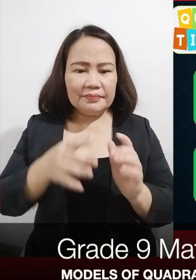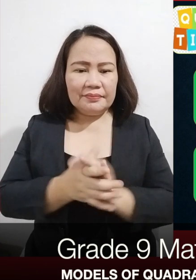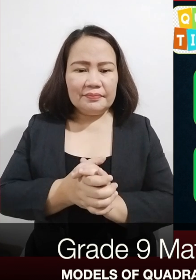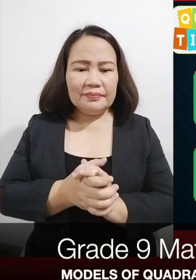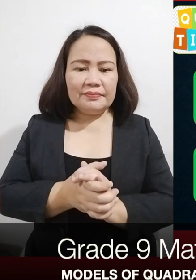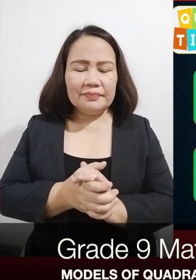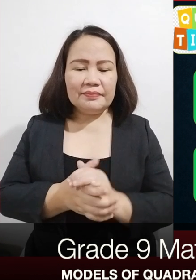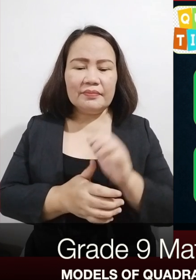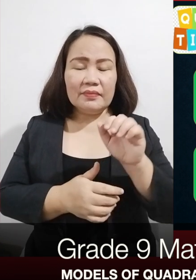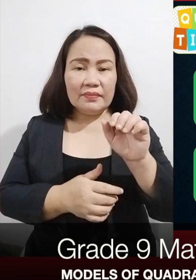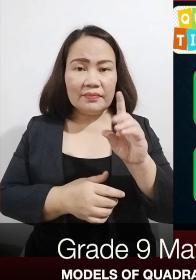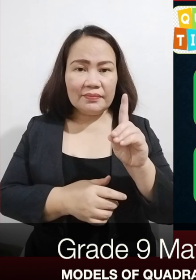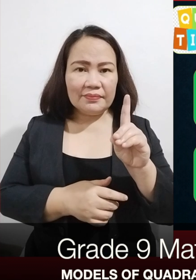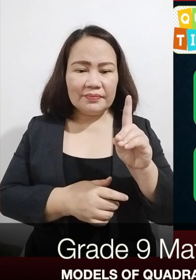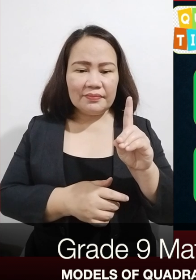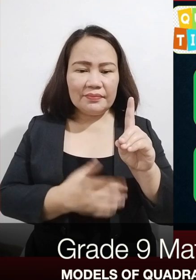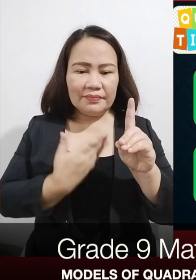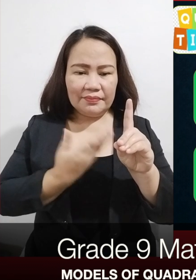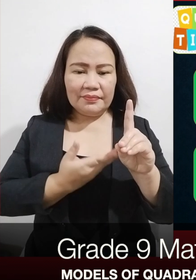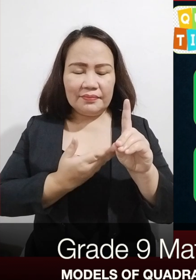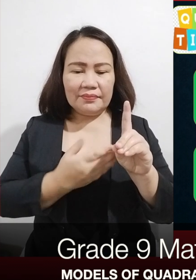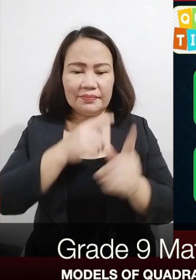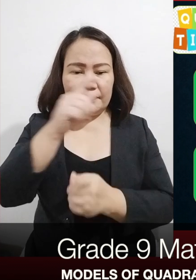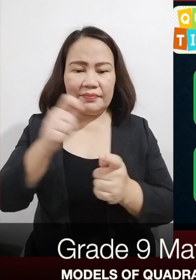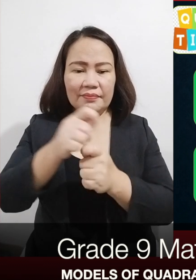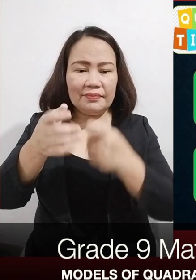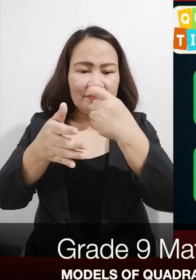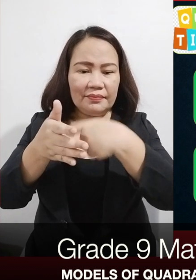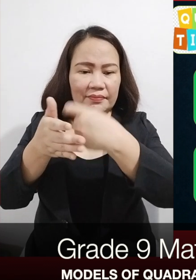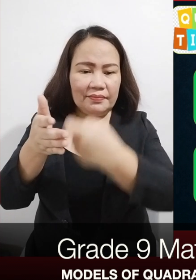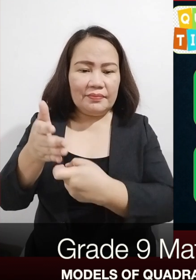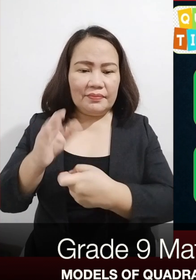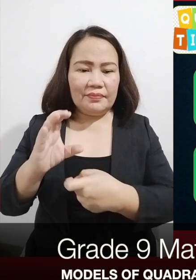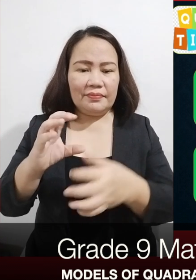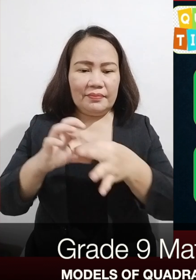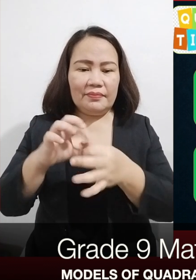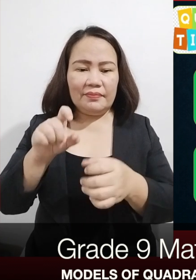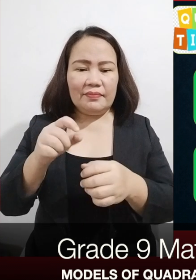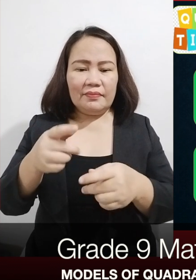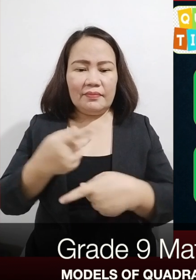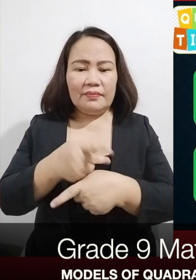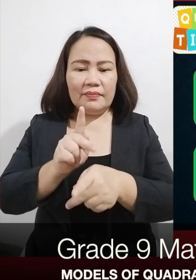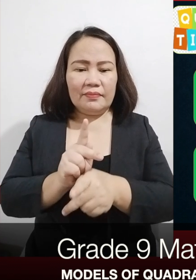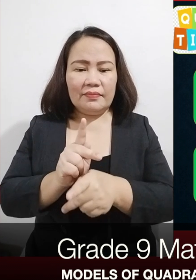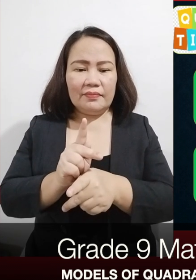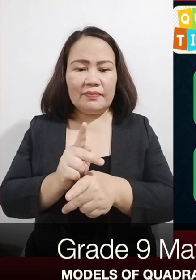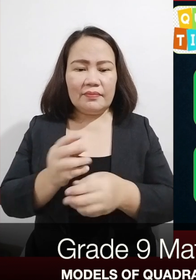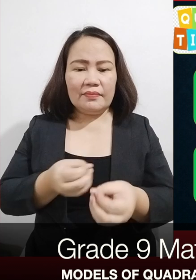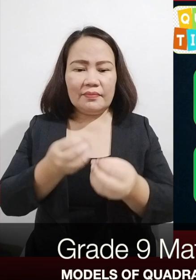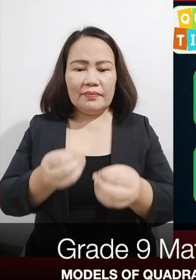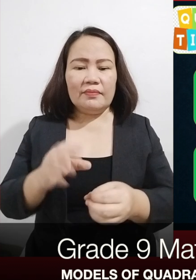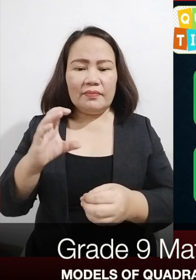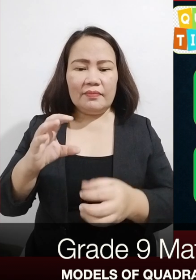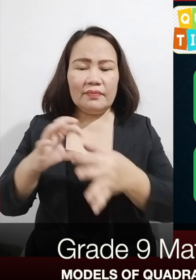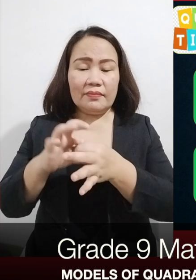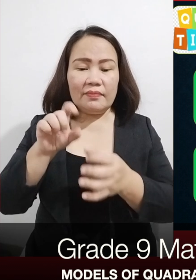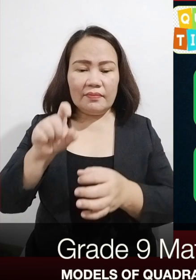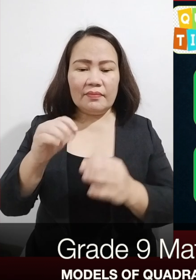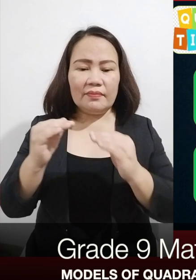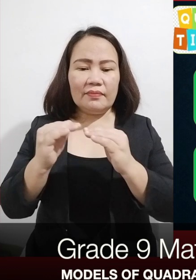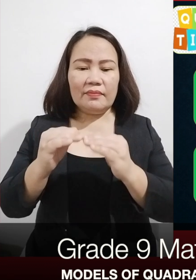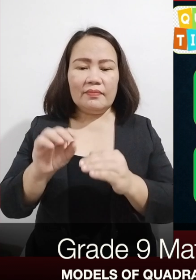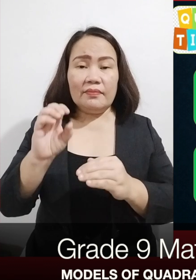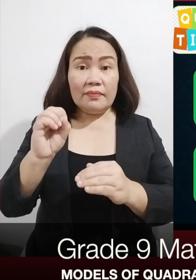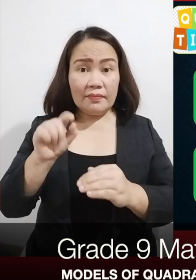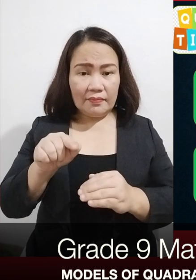Alright, so the answer is letter D. The total cost, C of X, of producing a product is given by C of X is equal